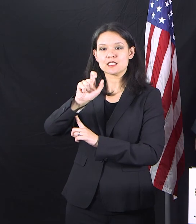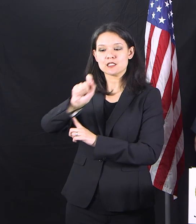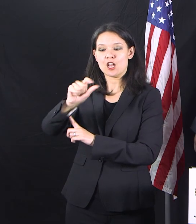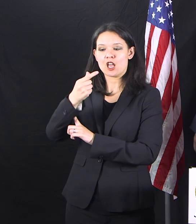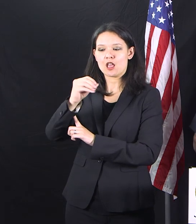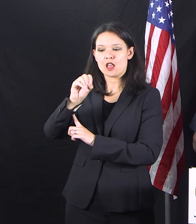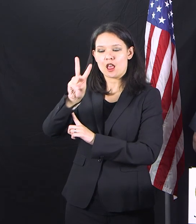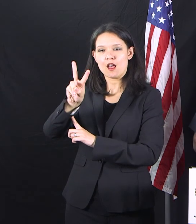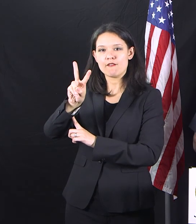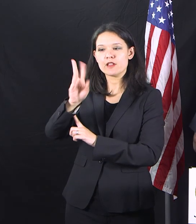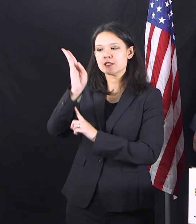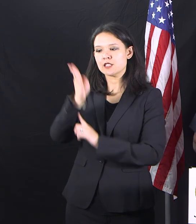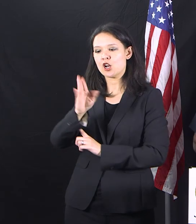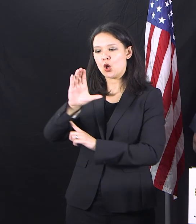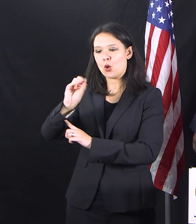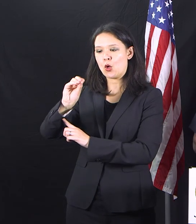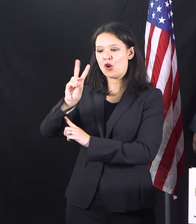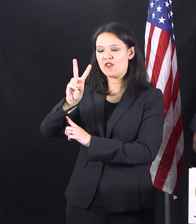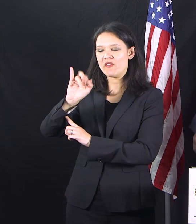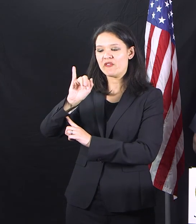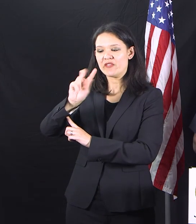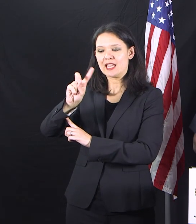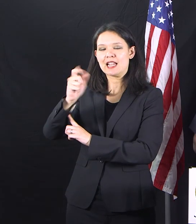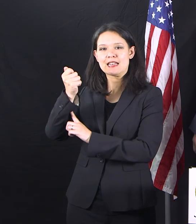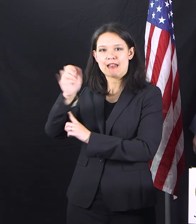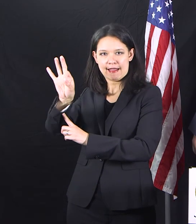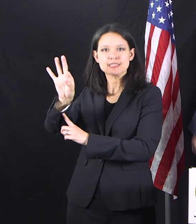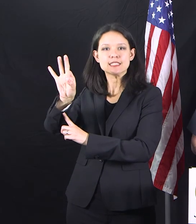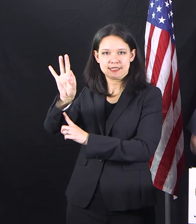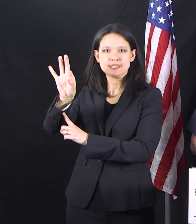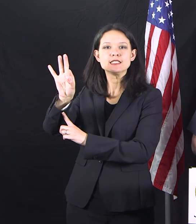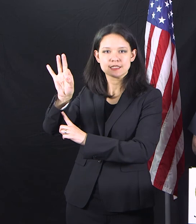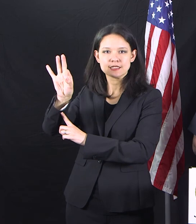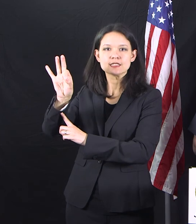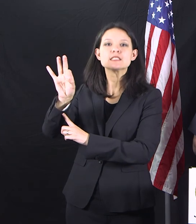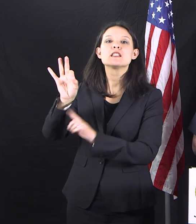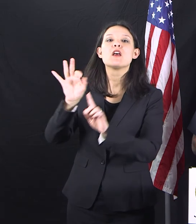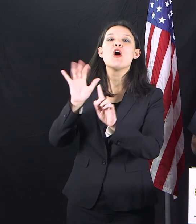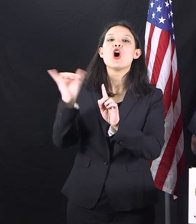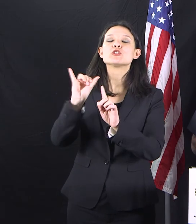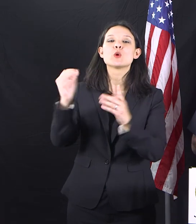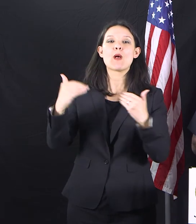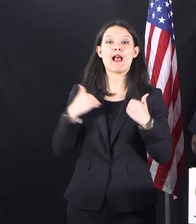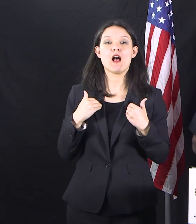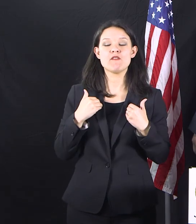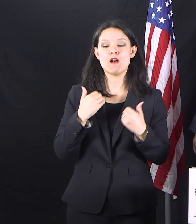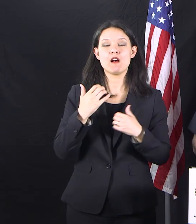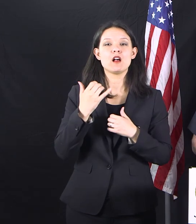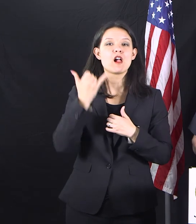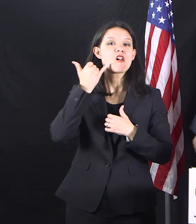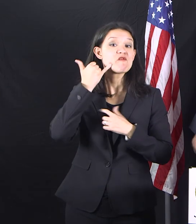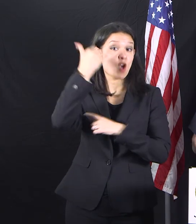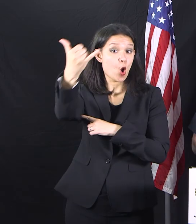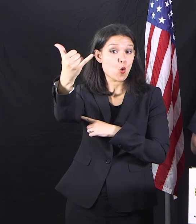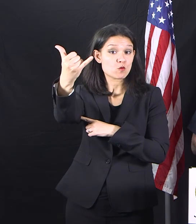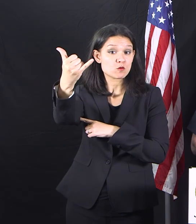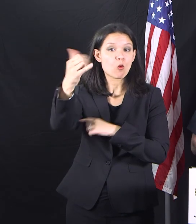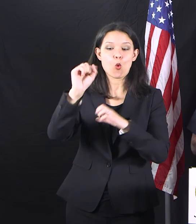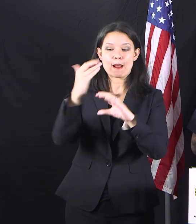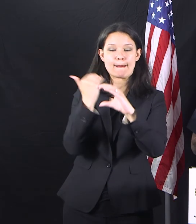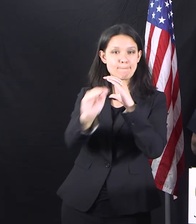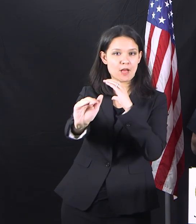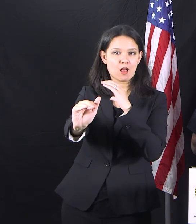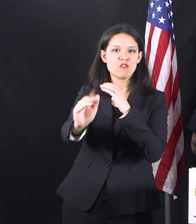www.fortworthtexas.gov/COVID-19. We also have a hotline and an email address that you can call into or